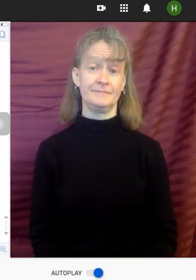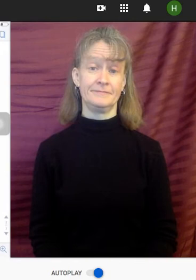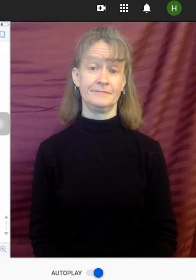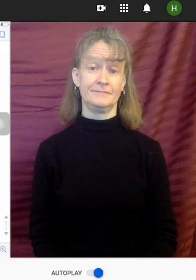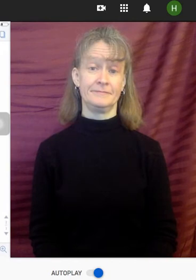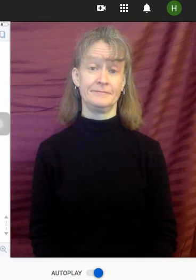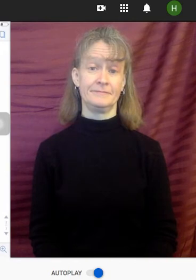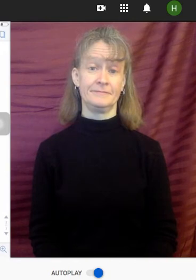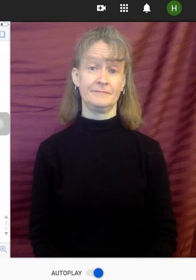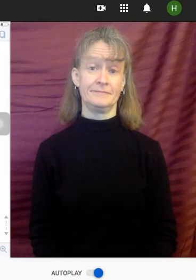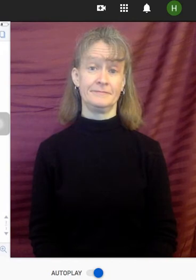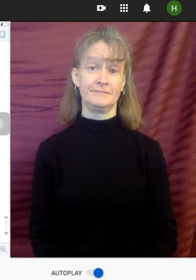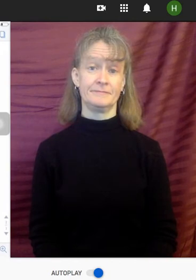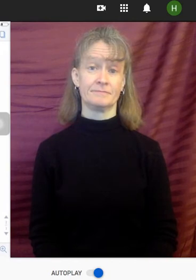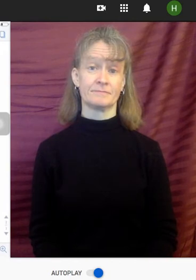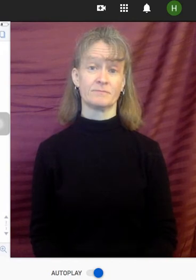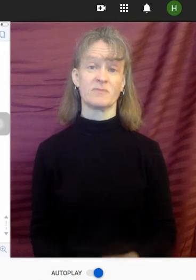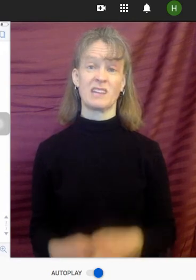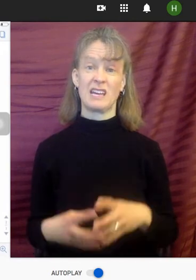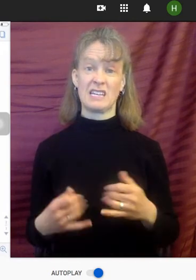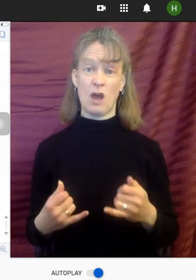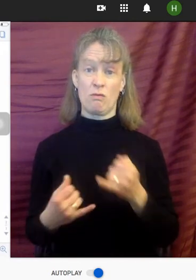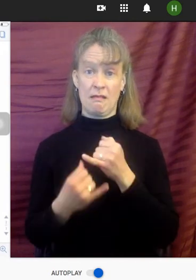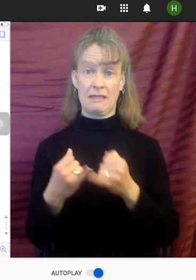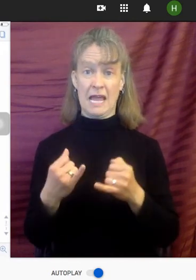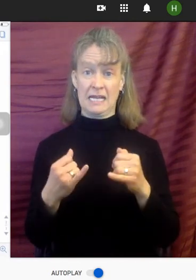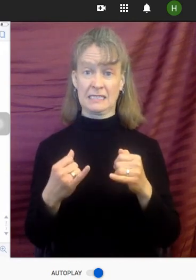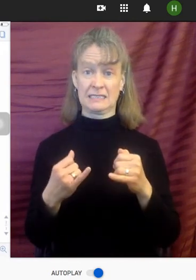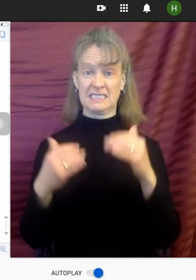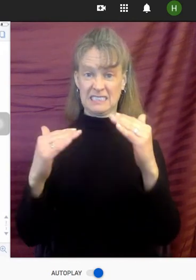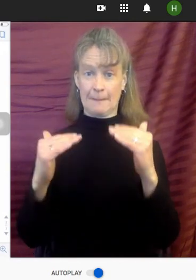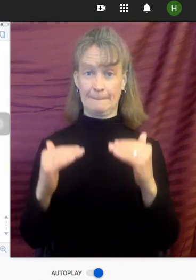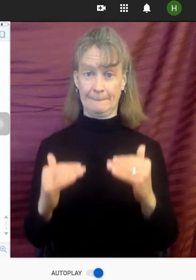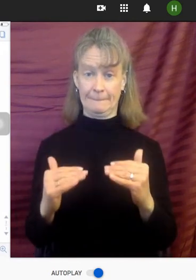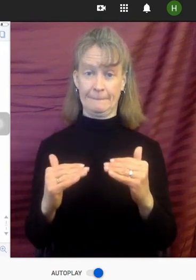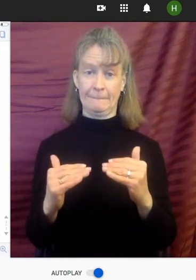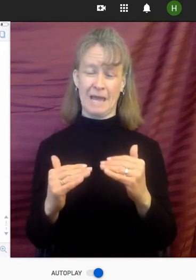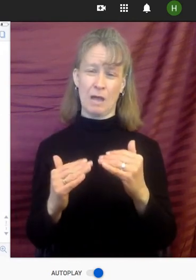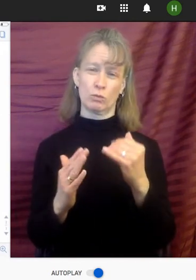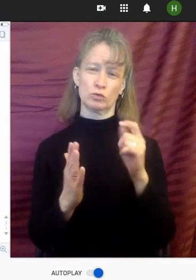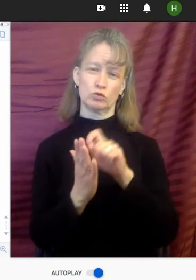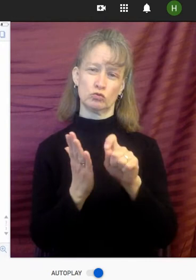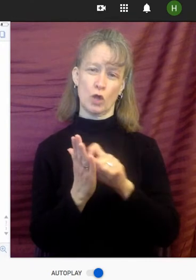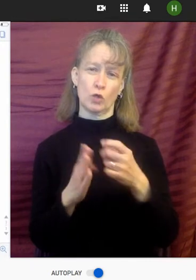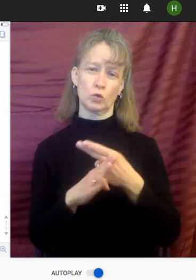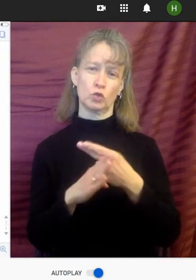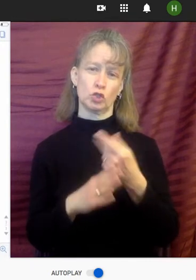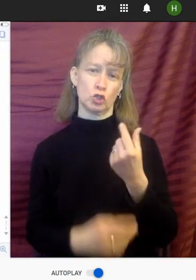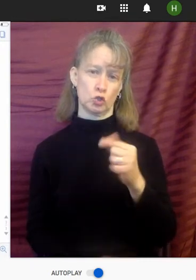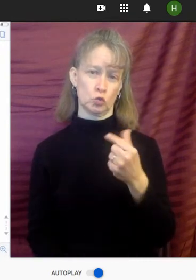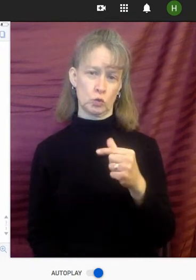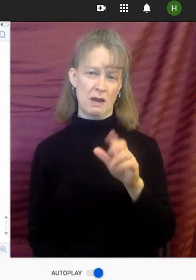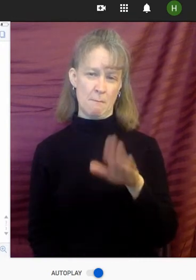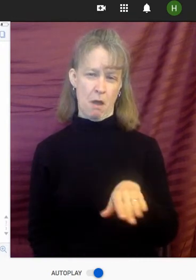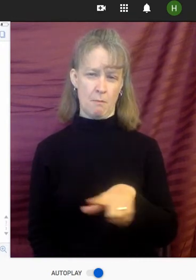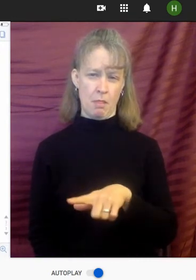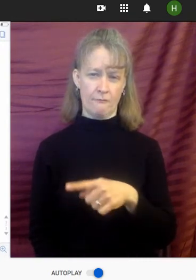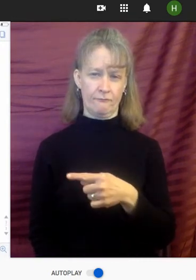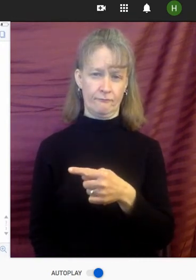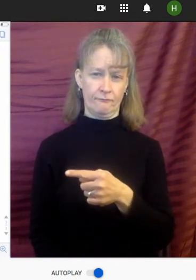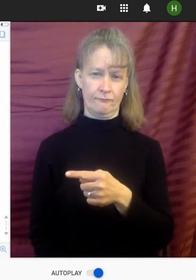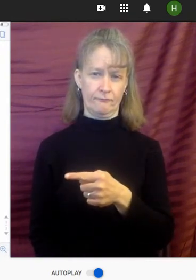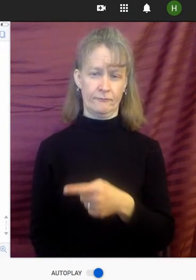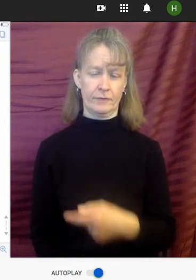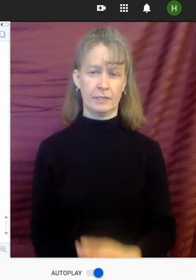So the last step, and I'll draw this in green in the bottom left-hand corner,